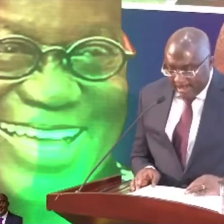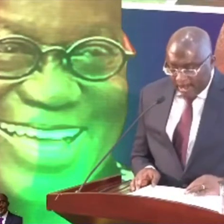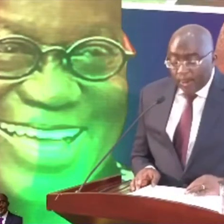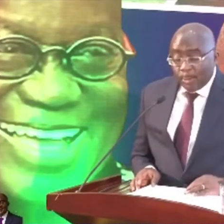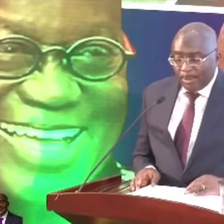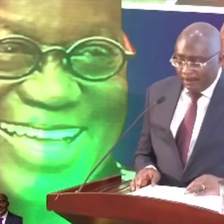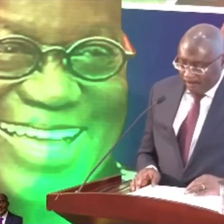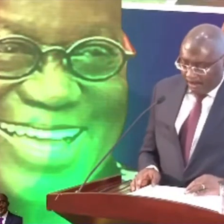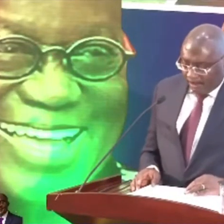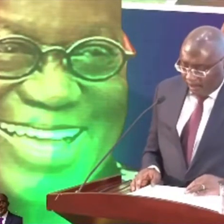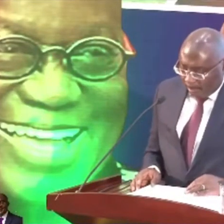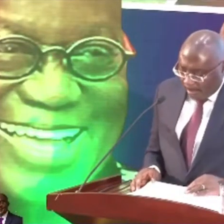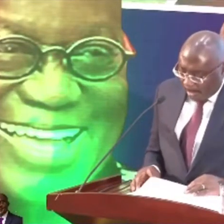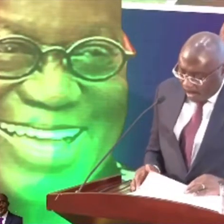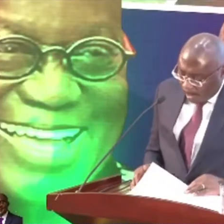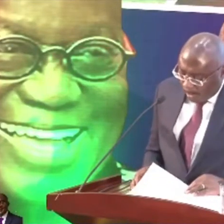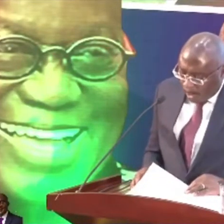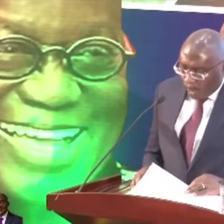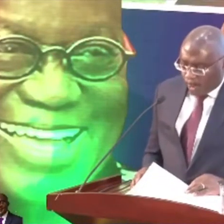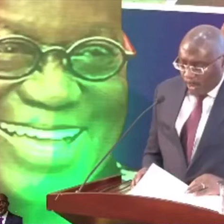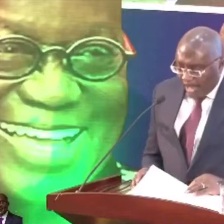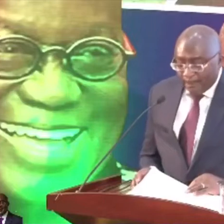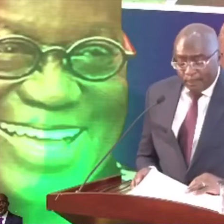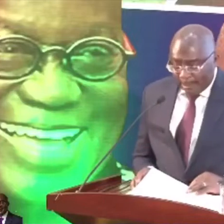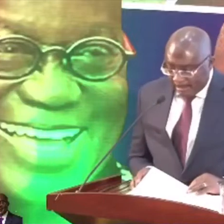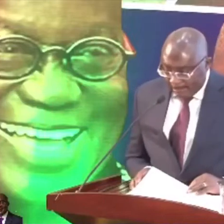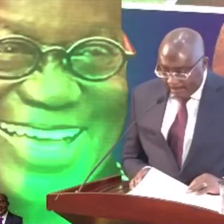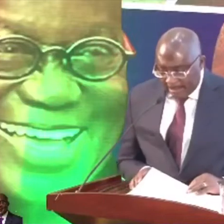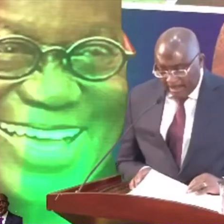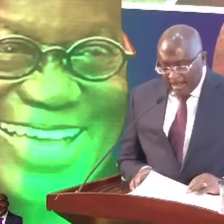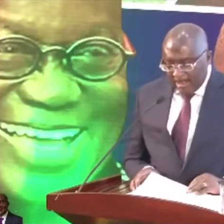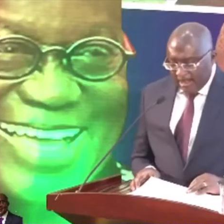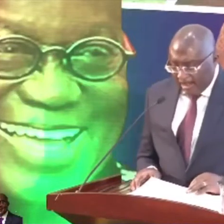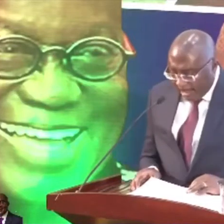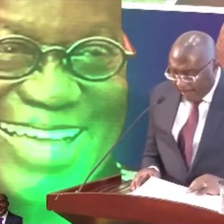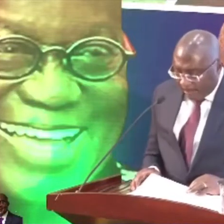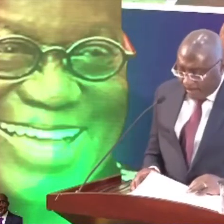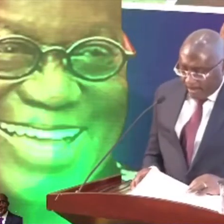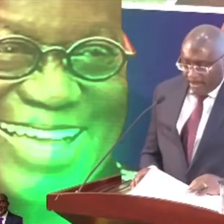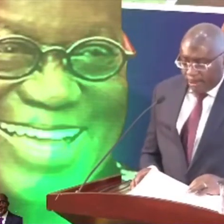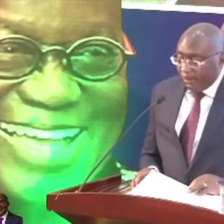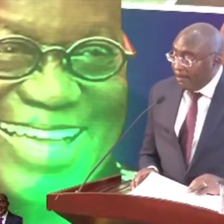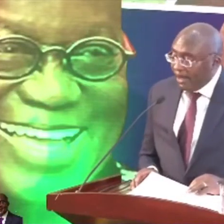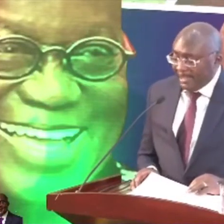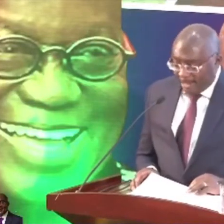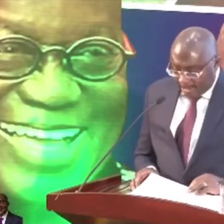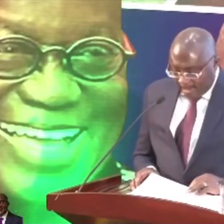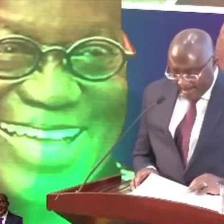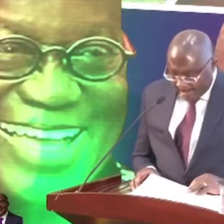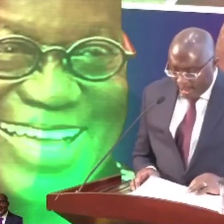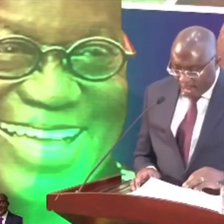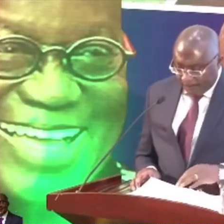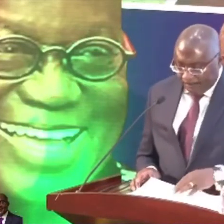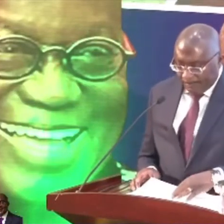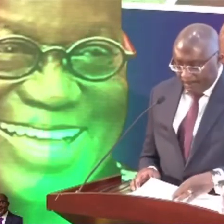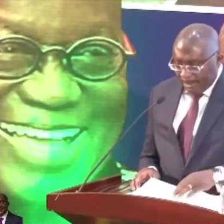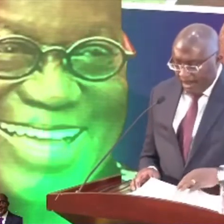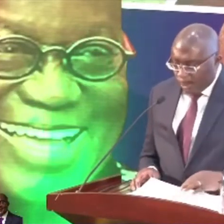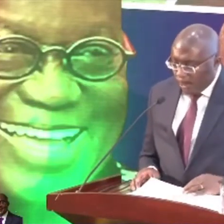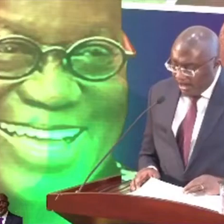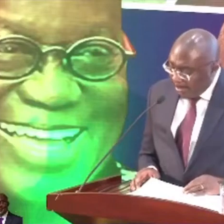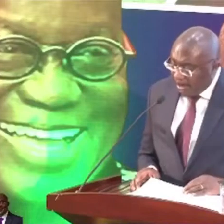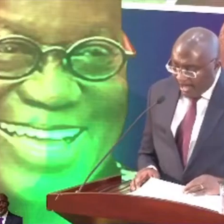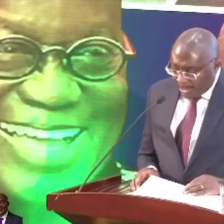Ghanaian economy from low to high productivity level driven by digitization.